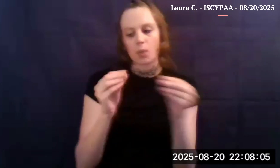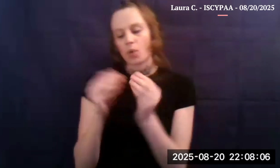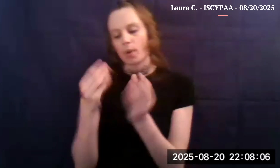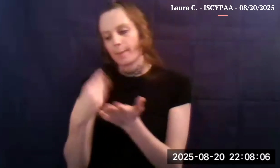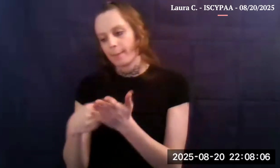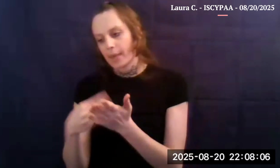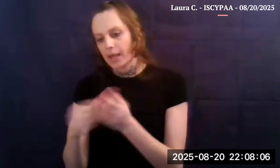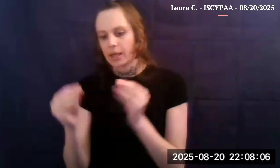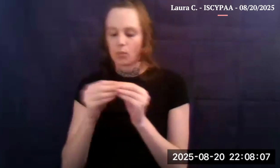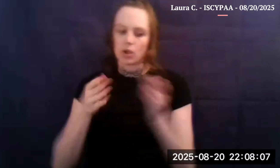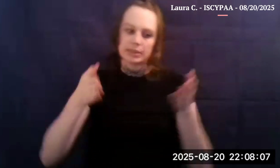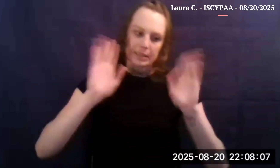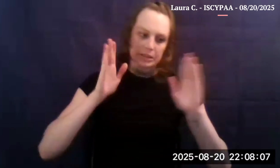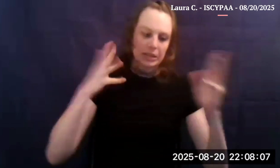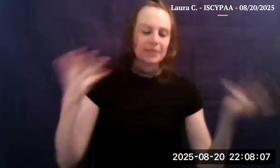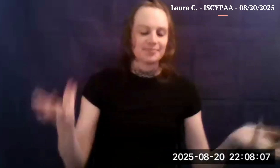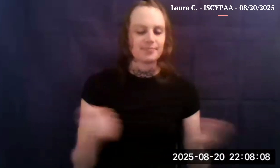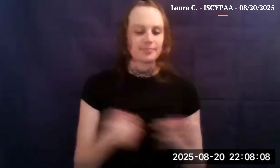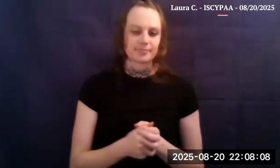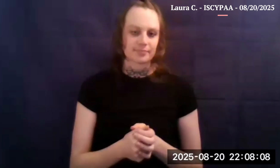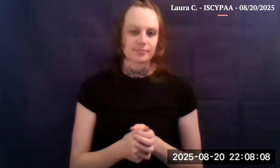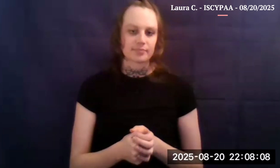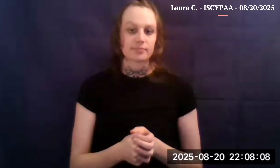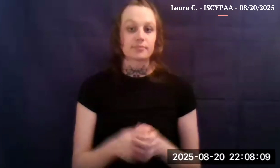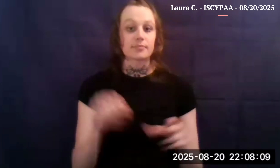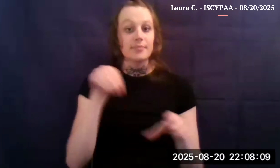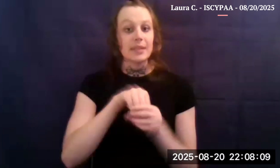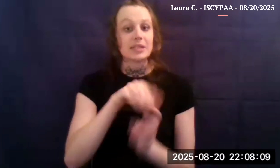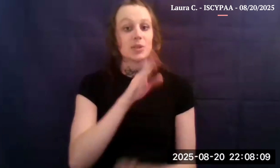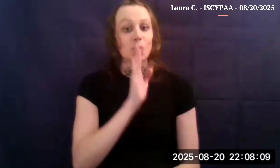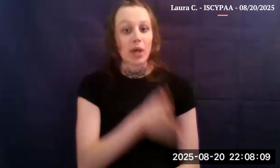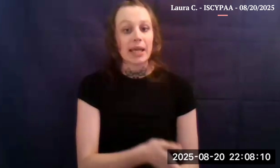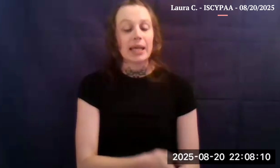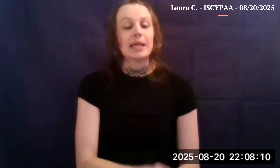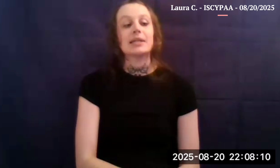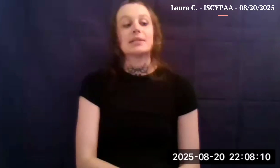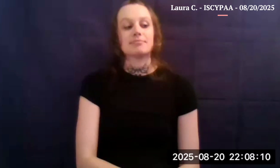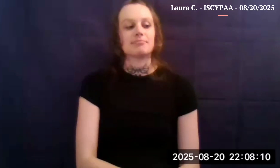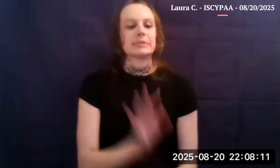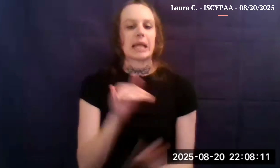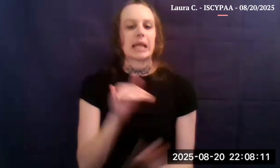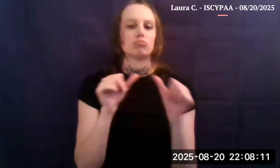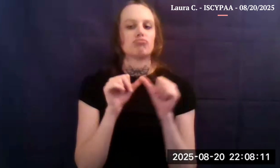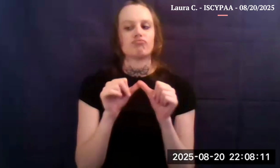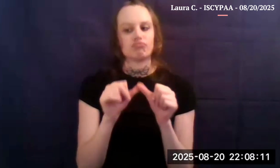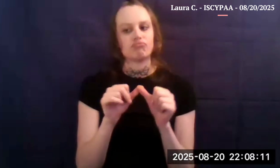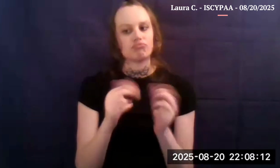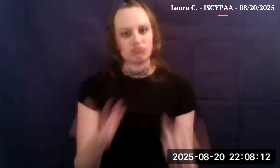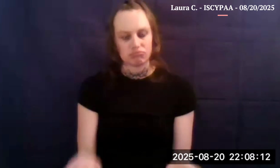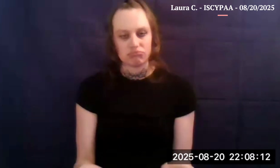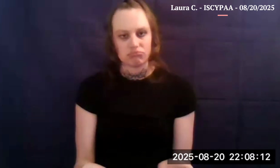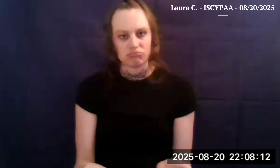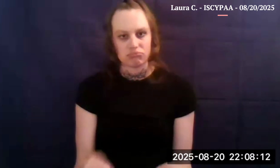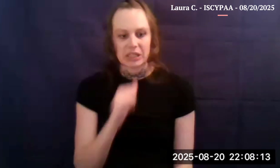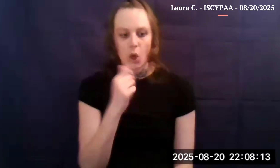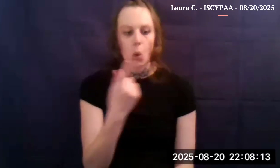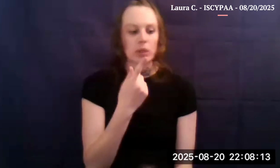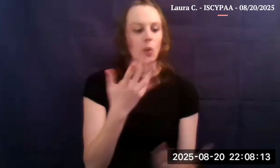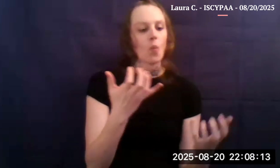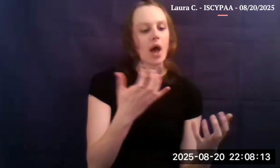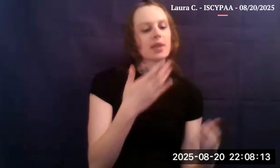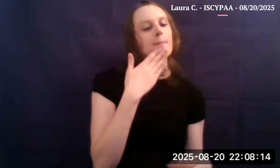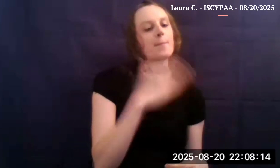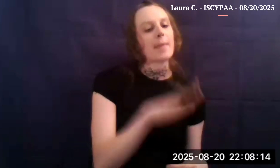I want more attention. And in sobriety, like it's not just those bad things. The drugs